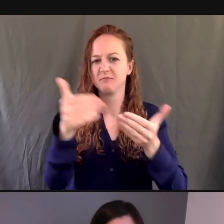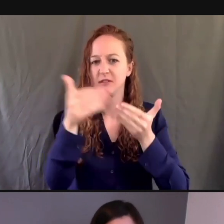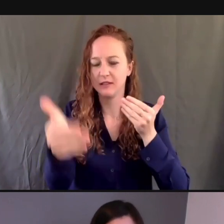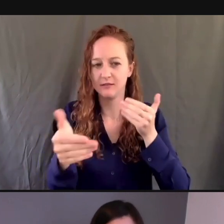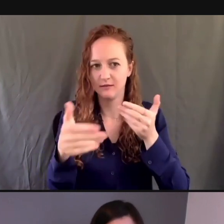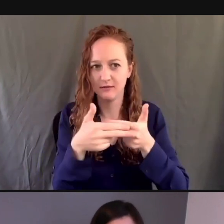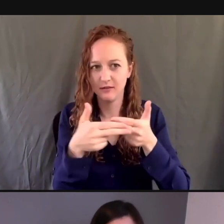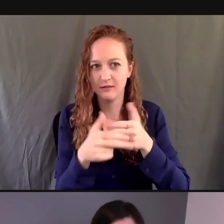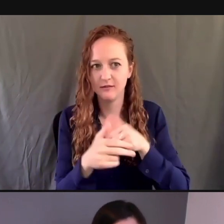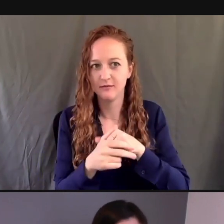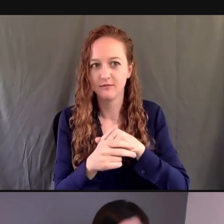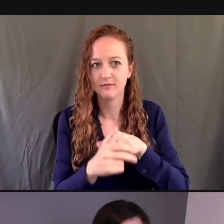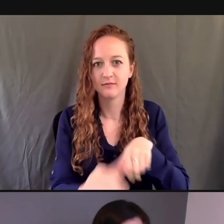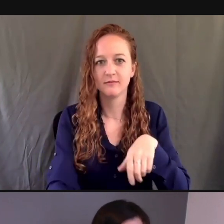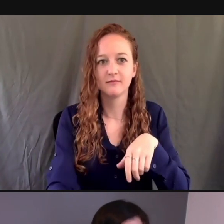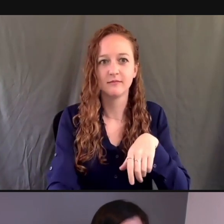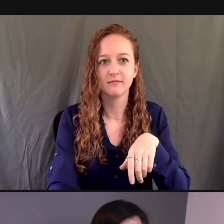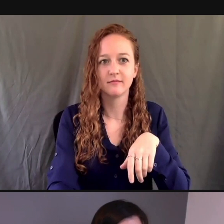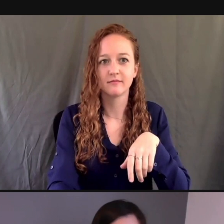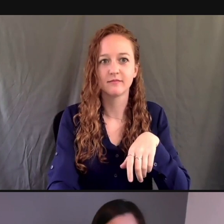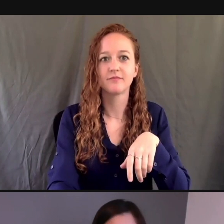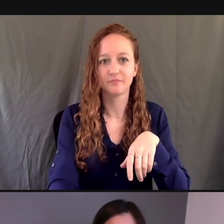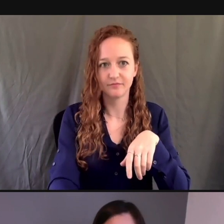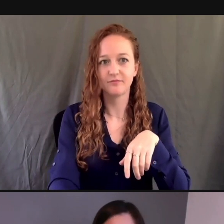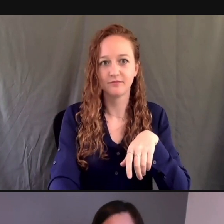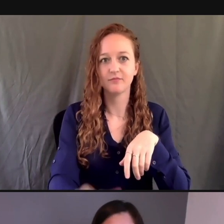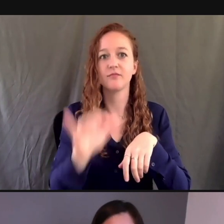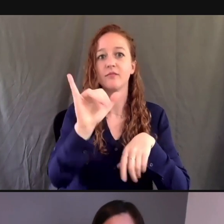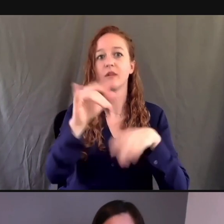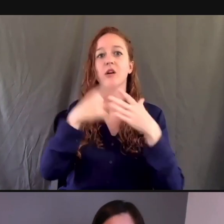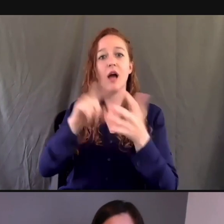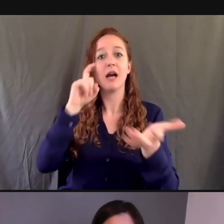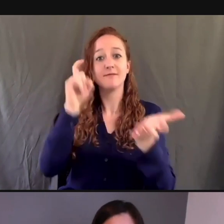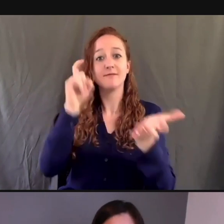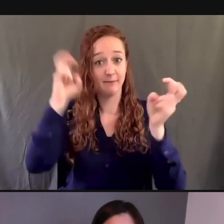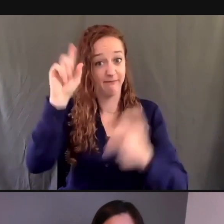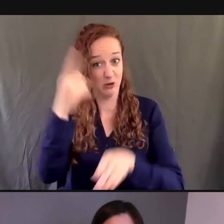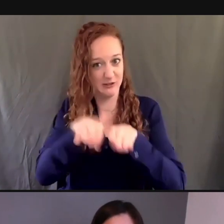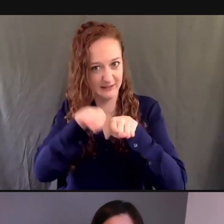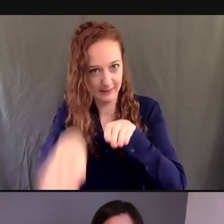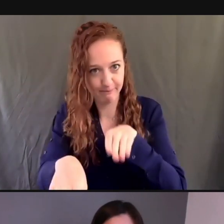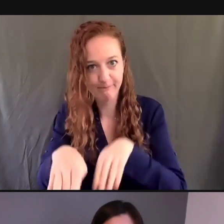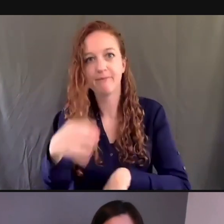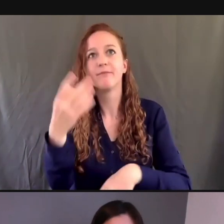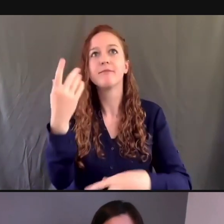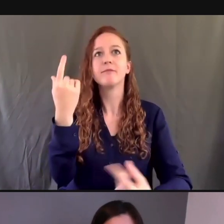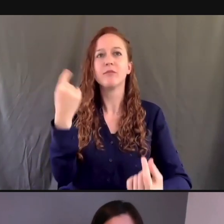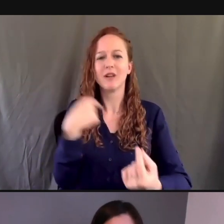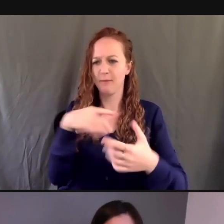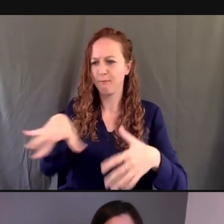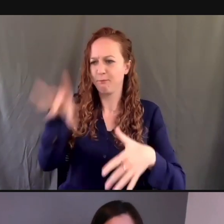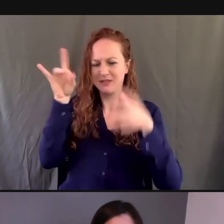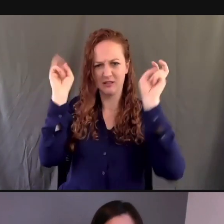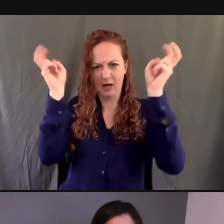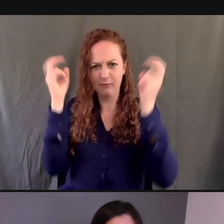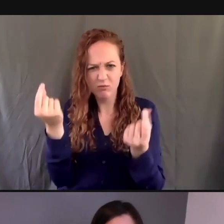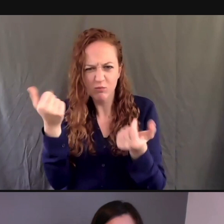and you'll see a lot of information. So we have a variety of topics for different types of scientific communication.